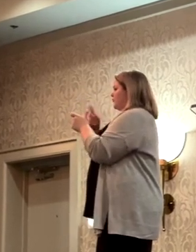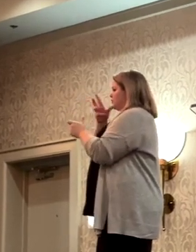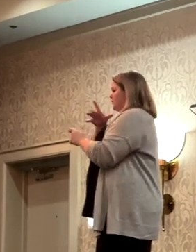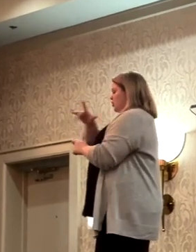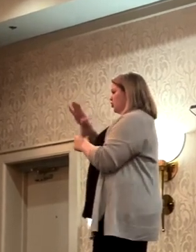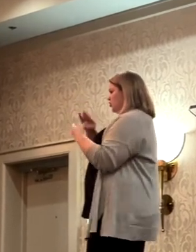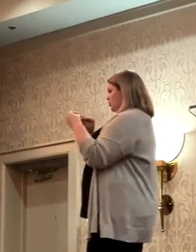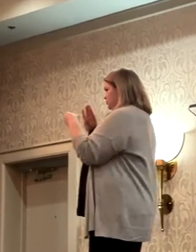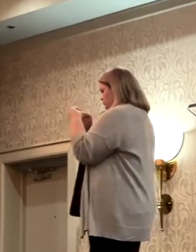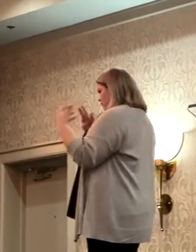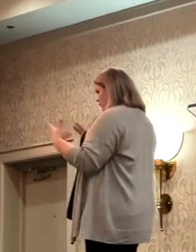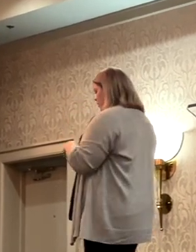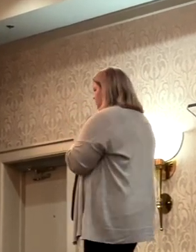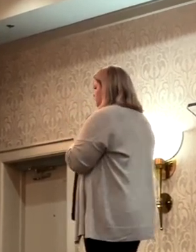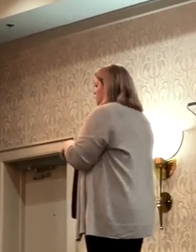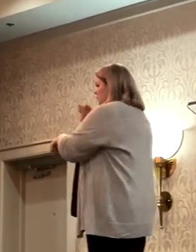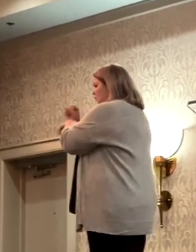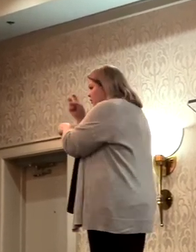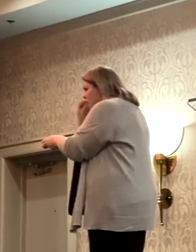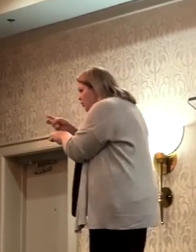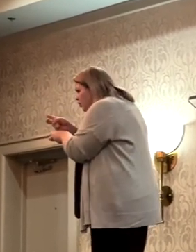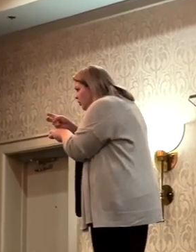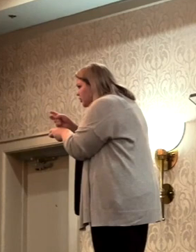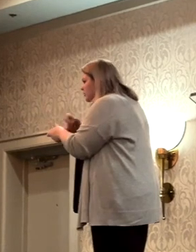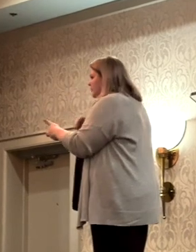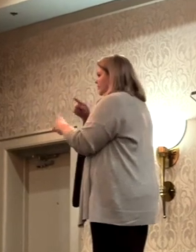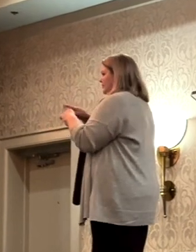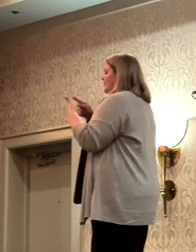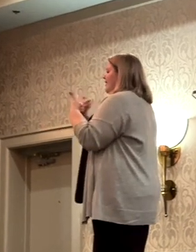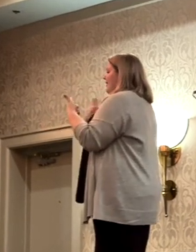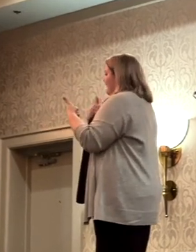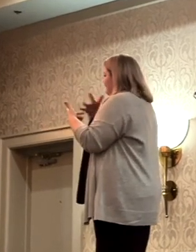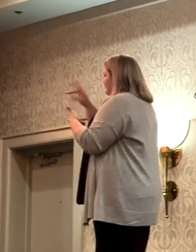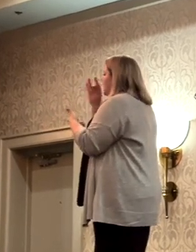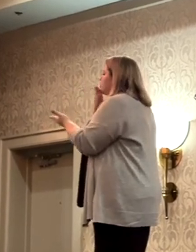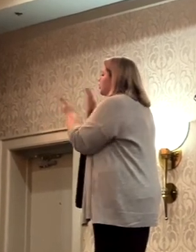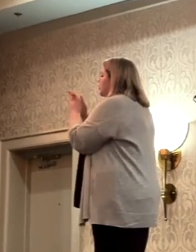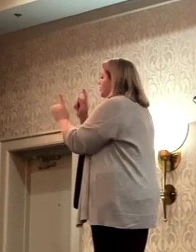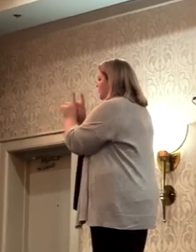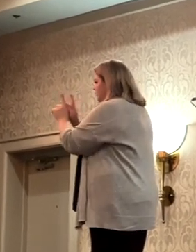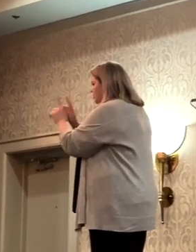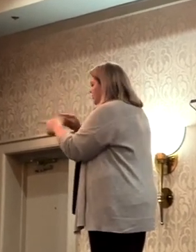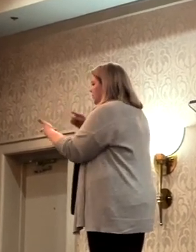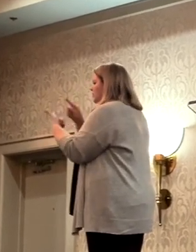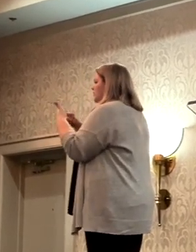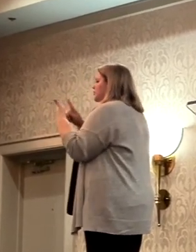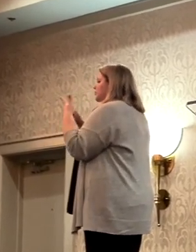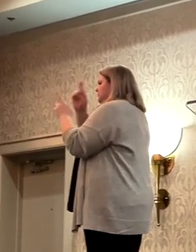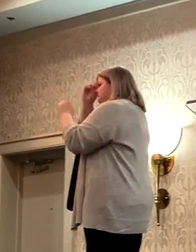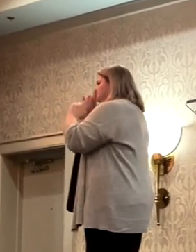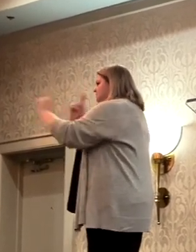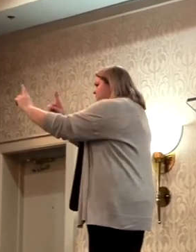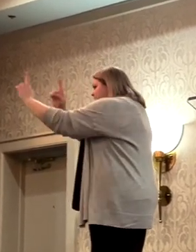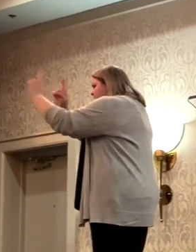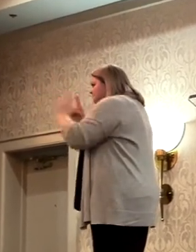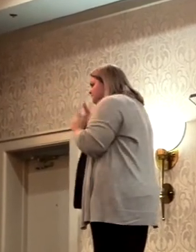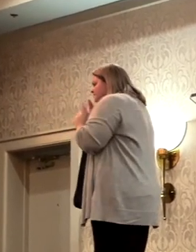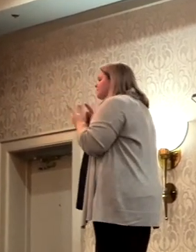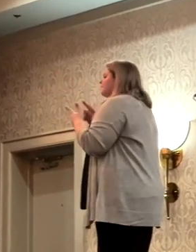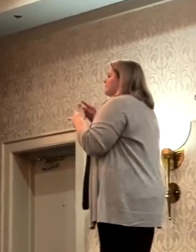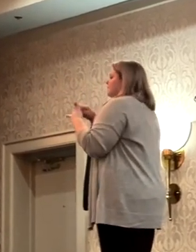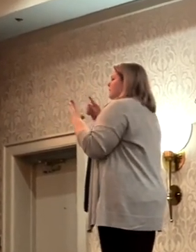following: work hard, have a good mentor, be courteous, be